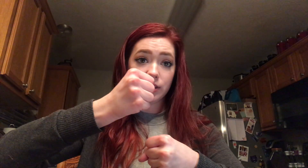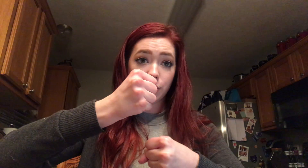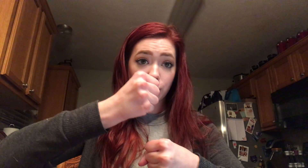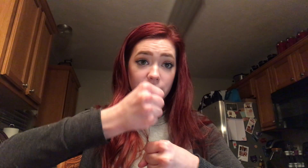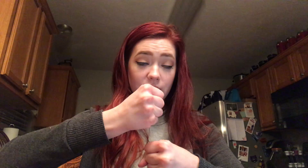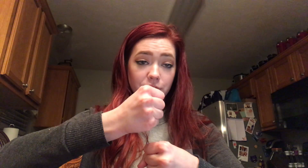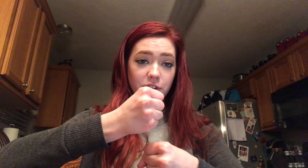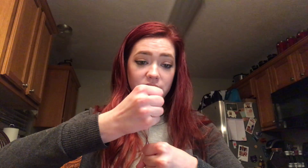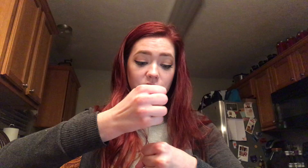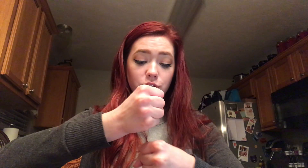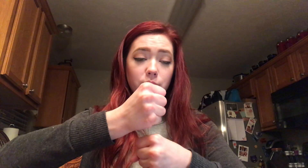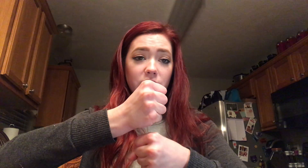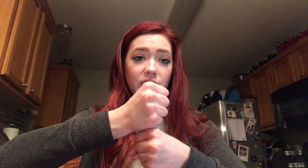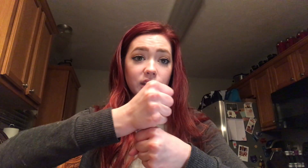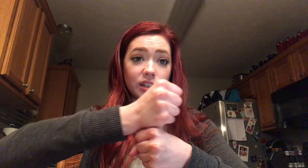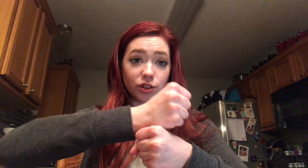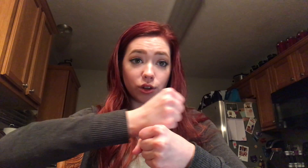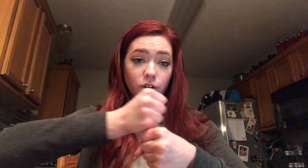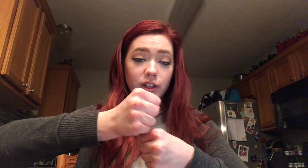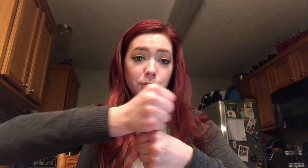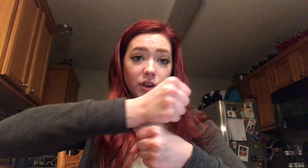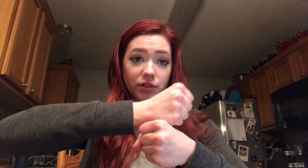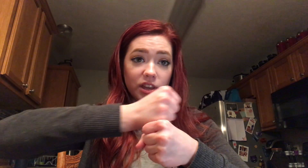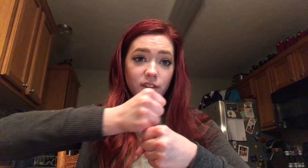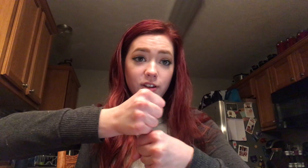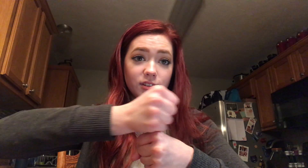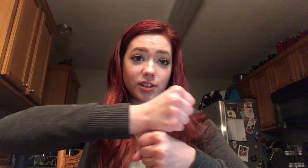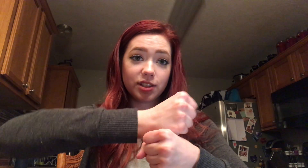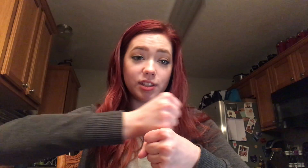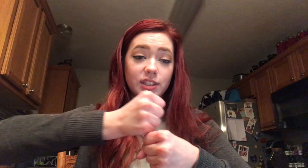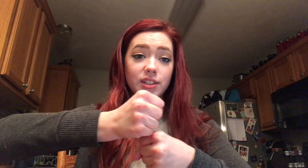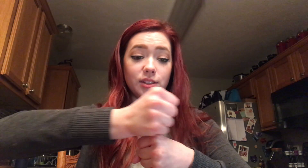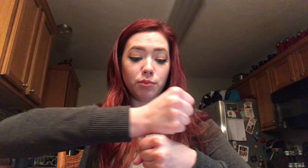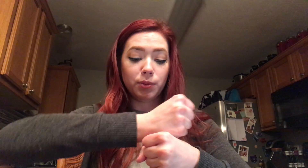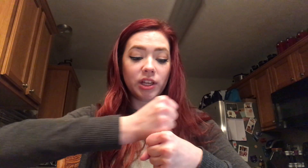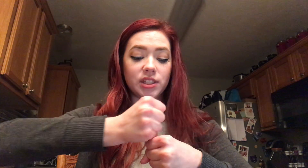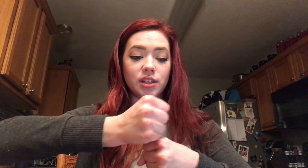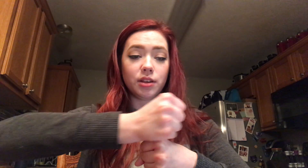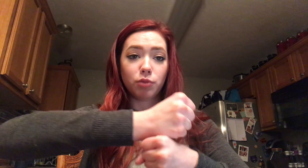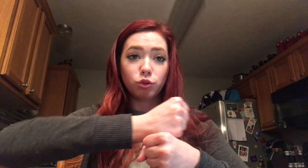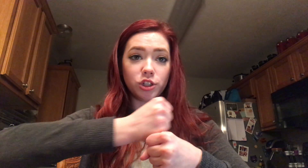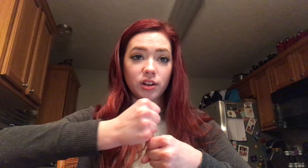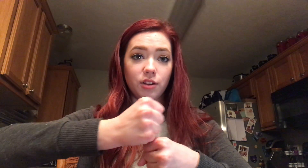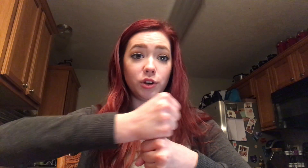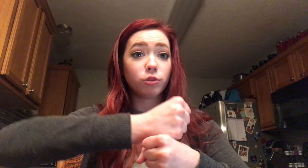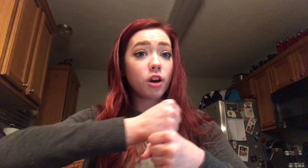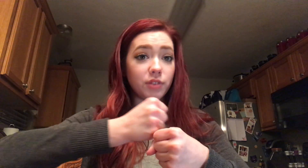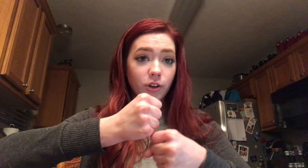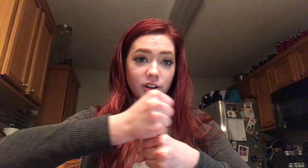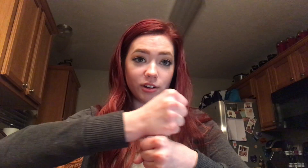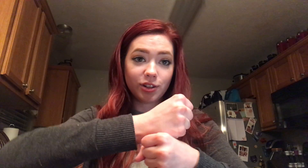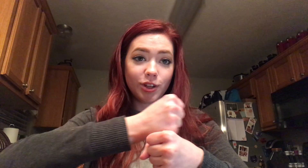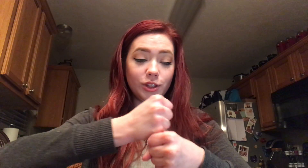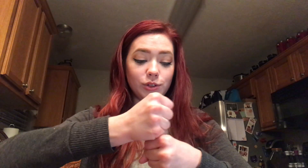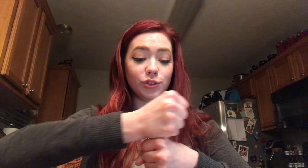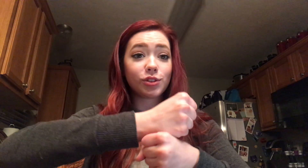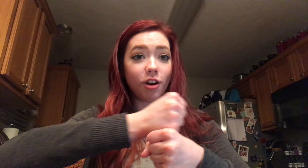you're going to take a fist in your dominant hand and circle it above the other. This mimics the motion of an old coffee grinder. So this is